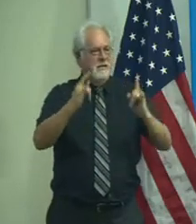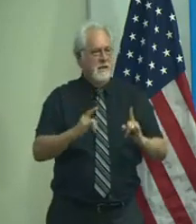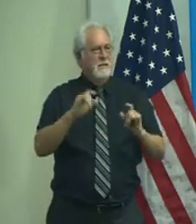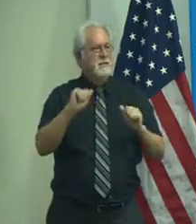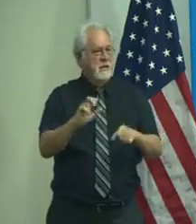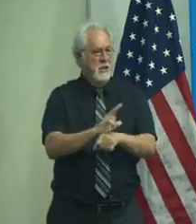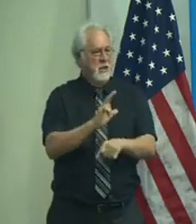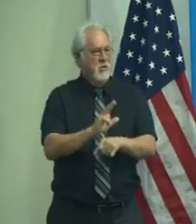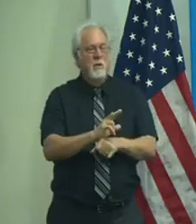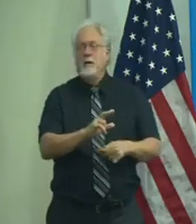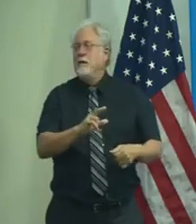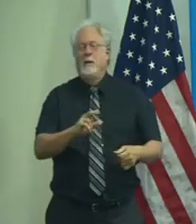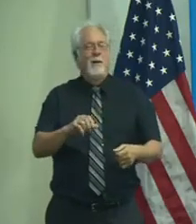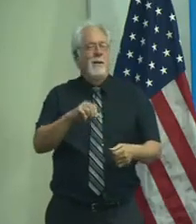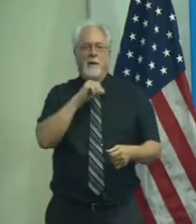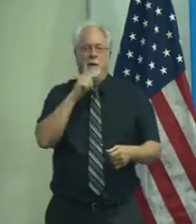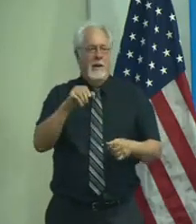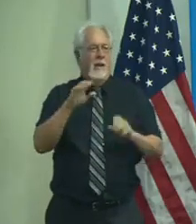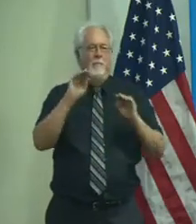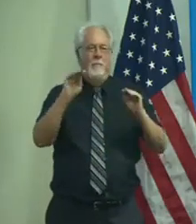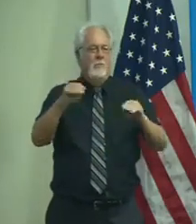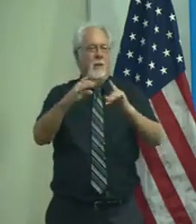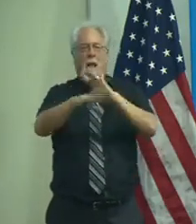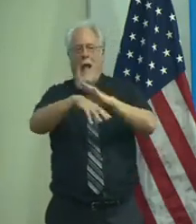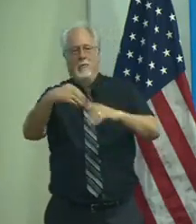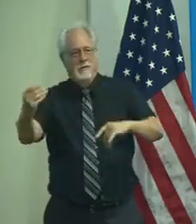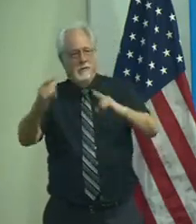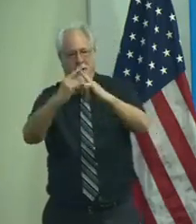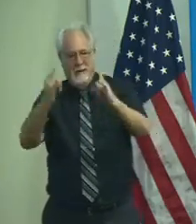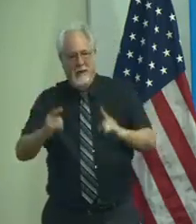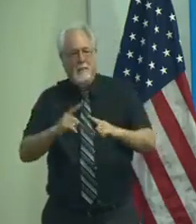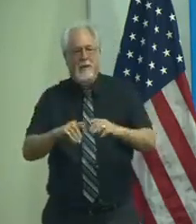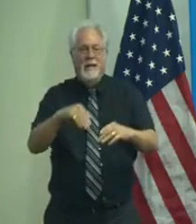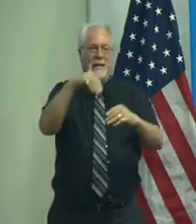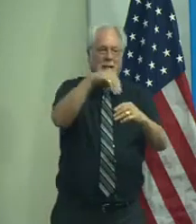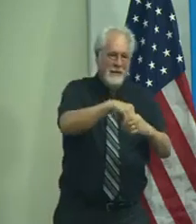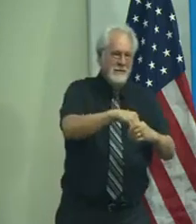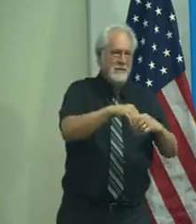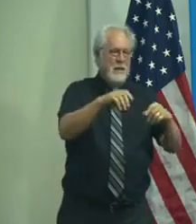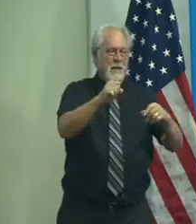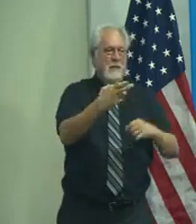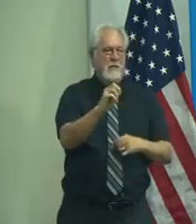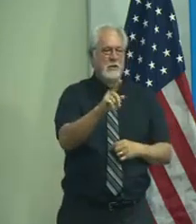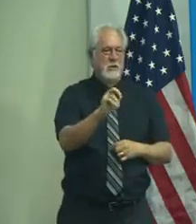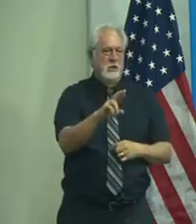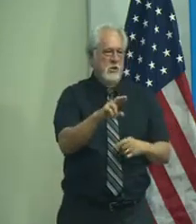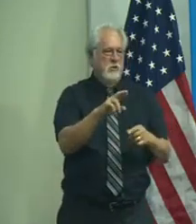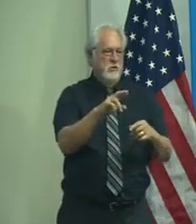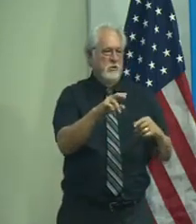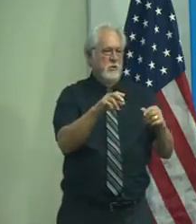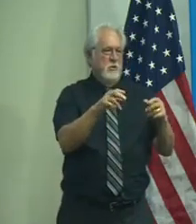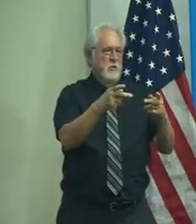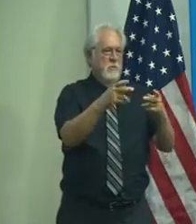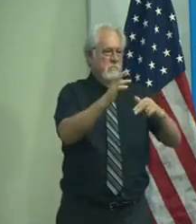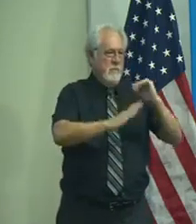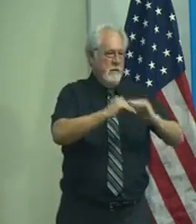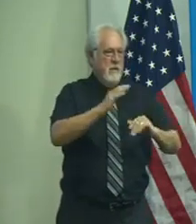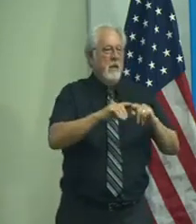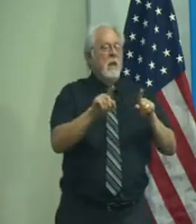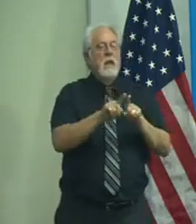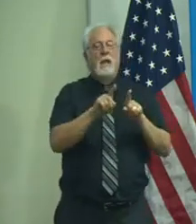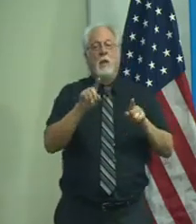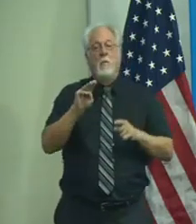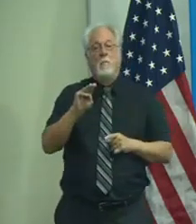use, and when we say that, we're not going to be putting people outside in tents, but inside the shelter facility, much like if you went to the